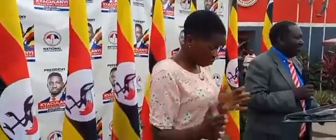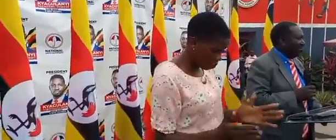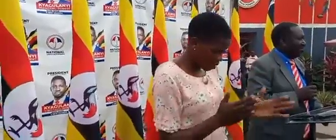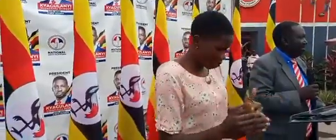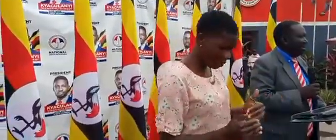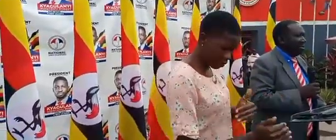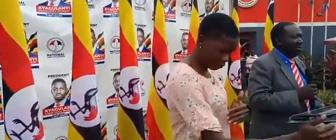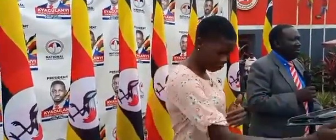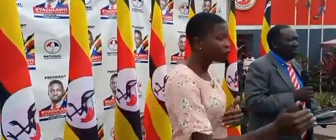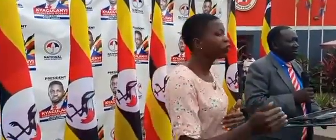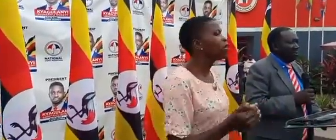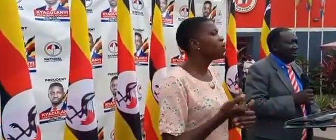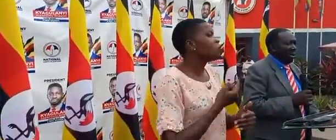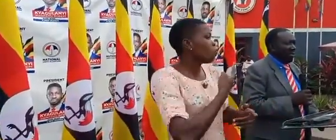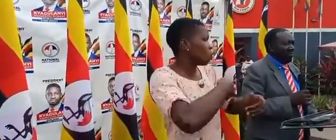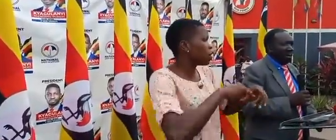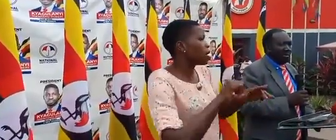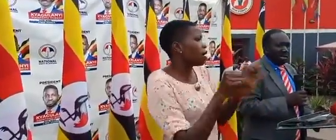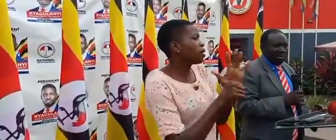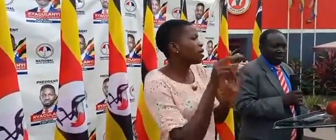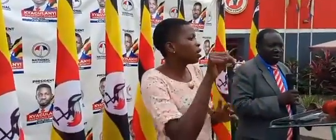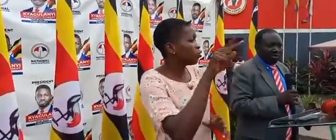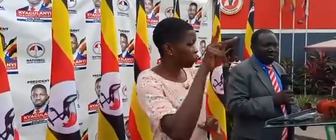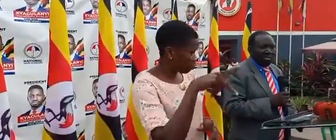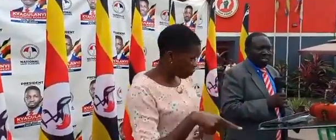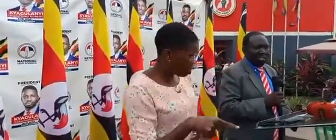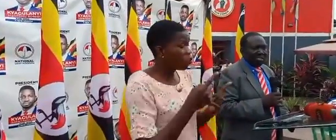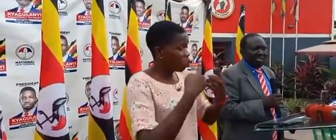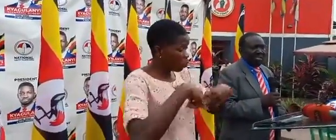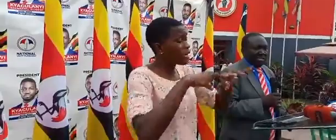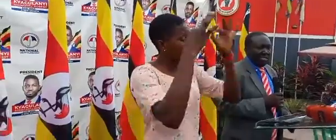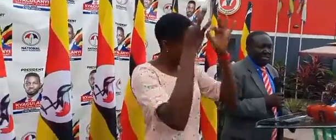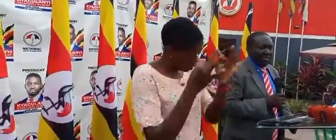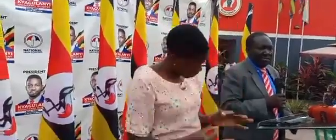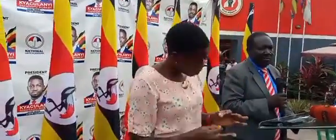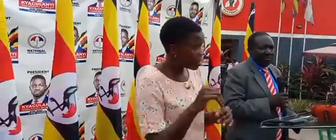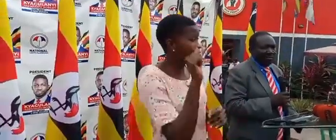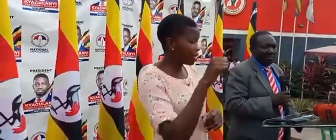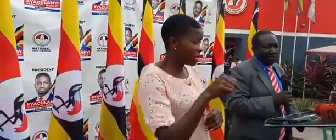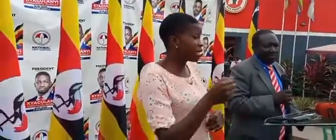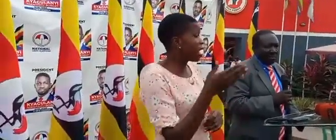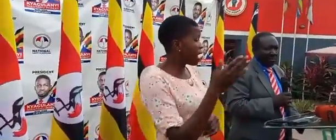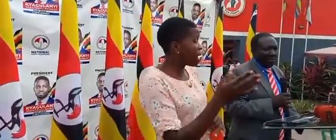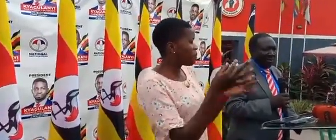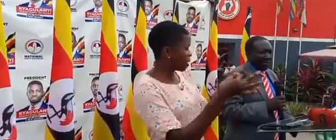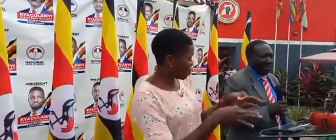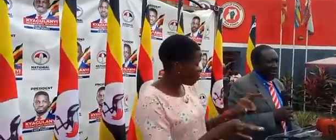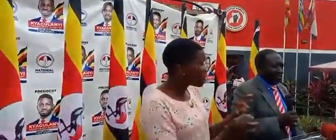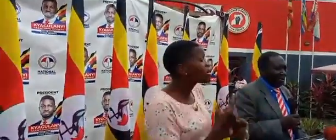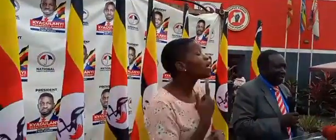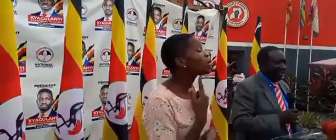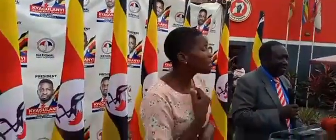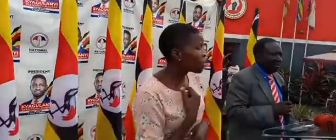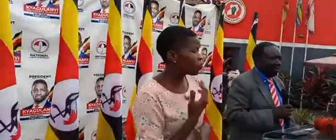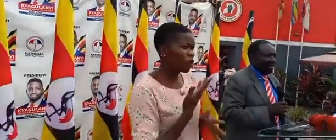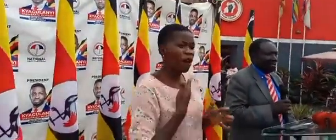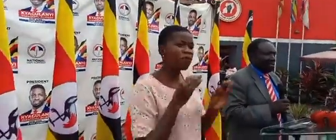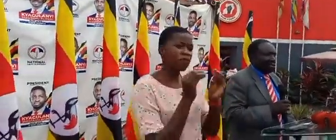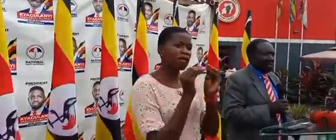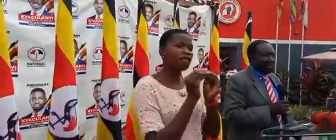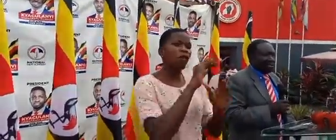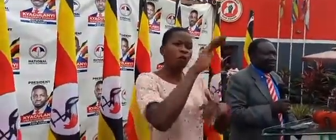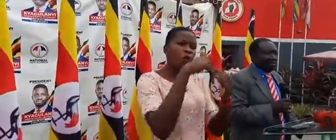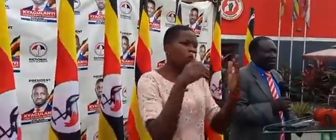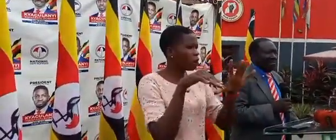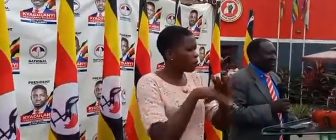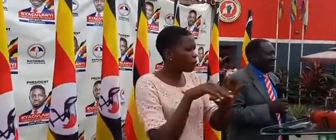party. We have amicably resolved that there is need for a retreat.